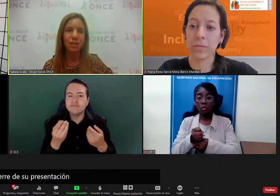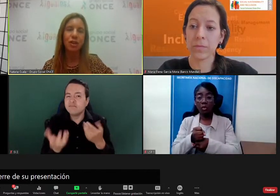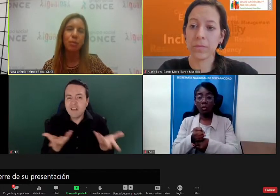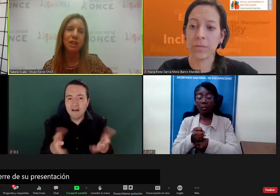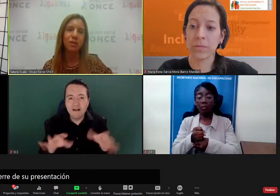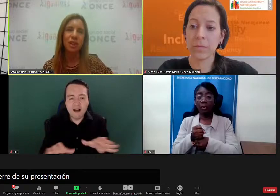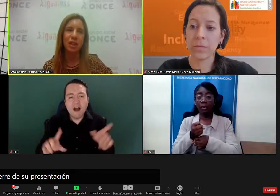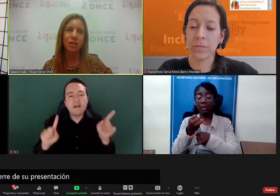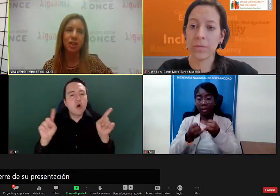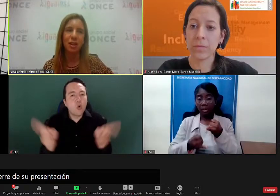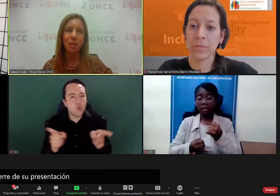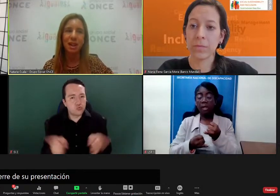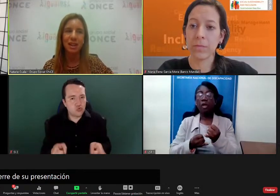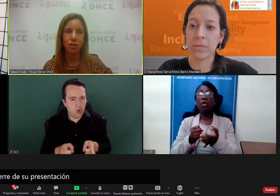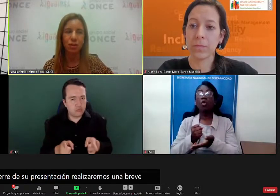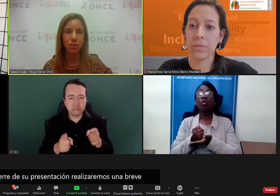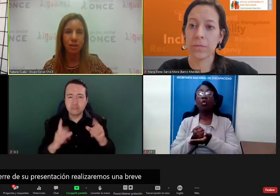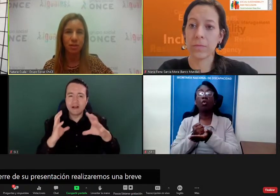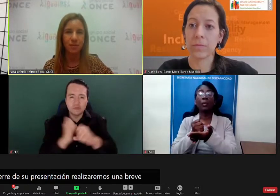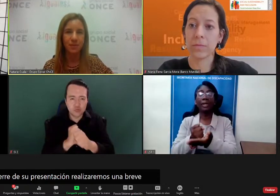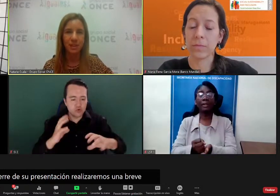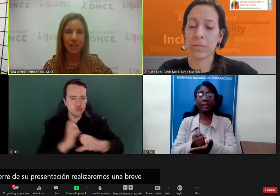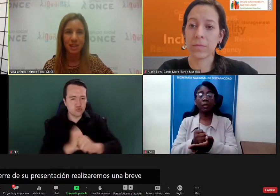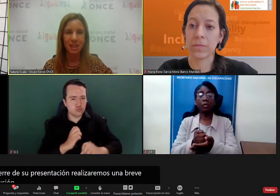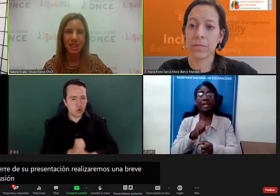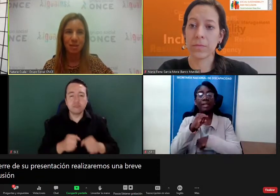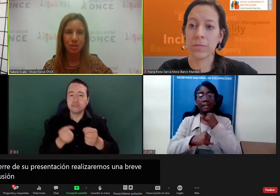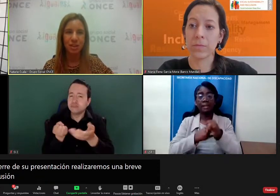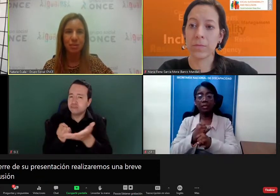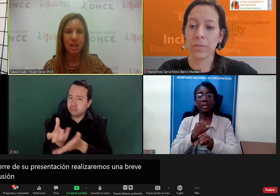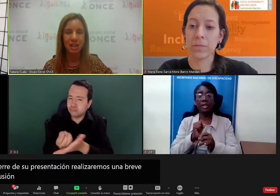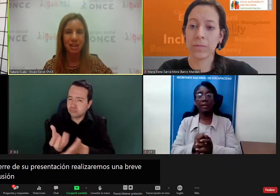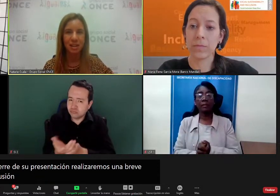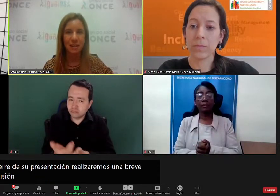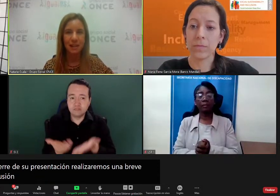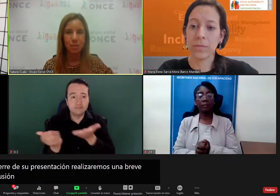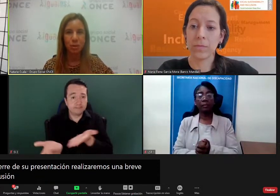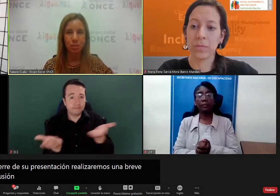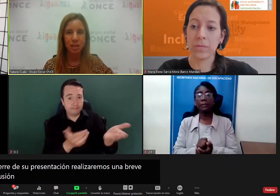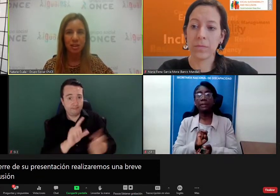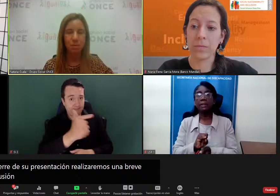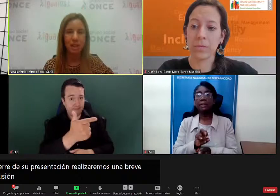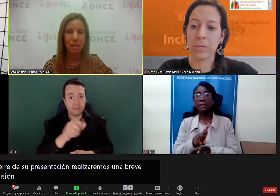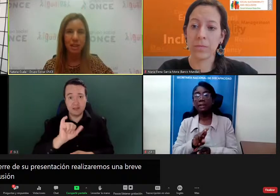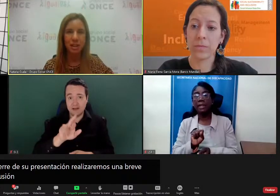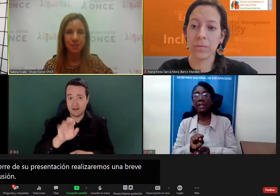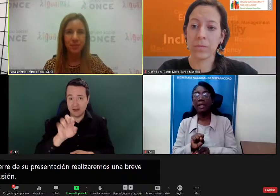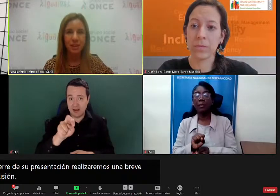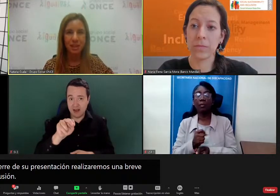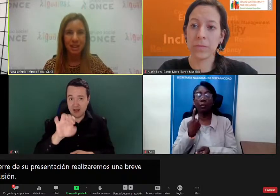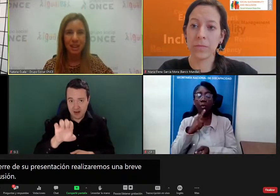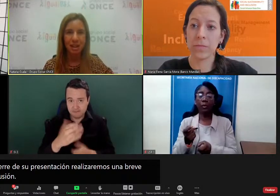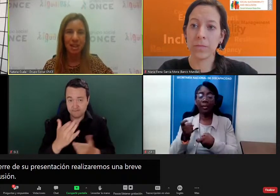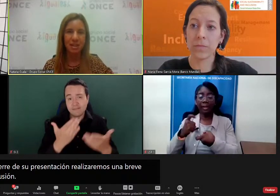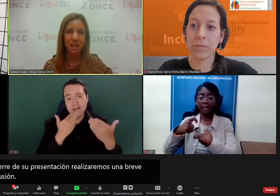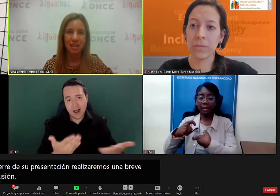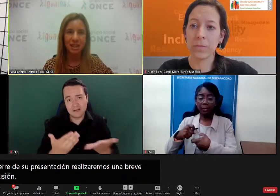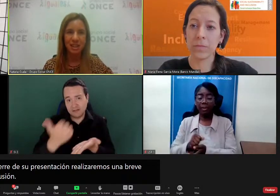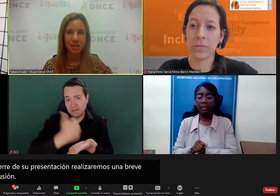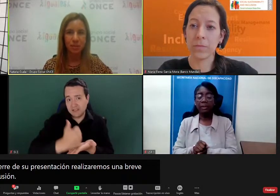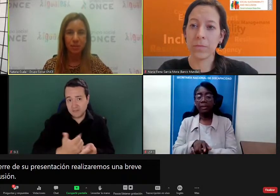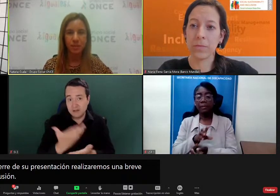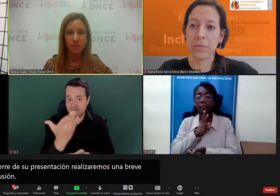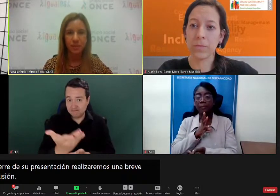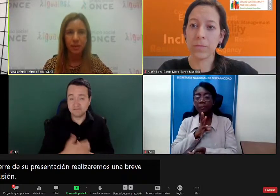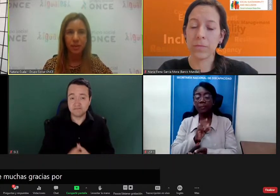to put together some quick conclusions for closing this presentation thank you very much for participating as well